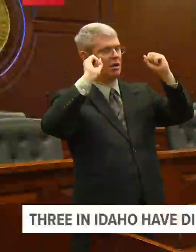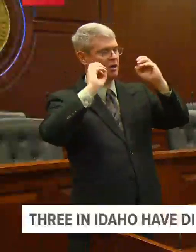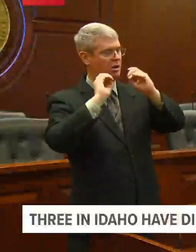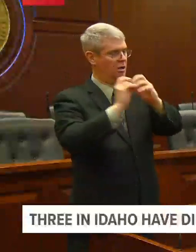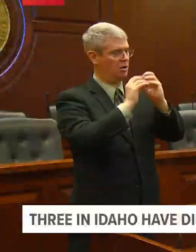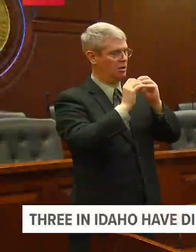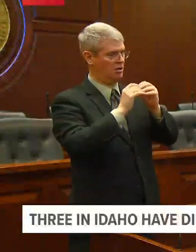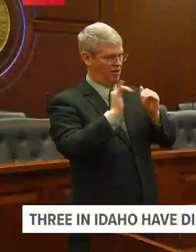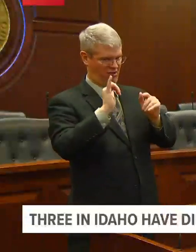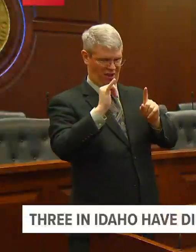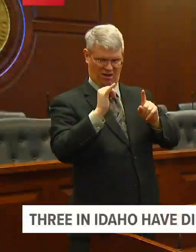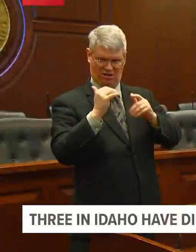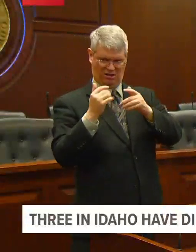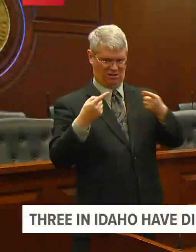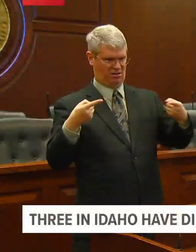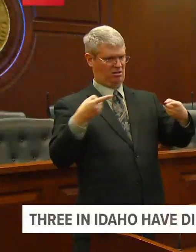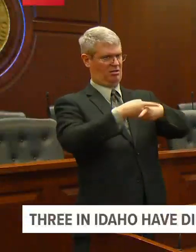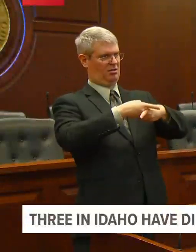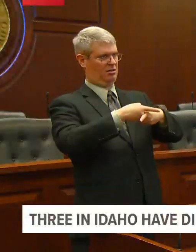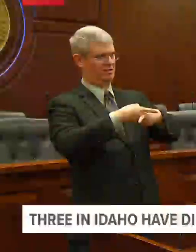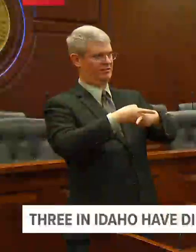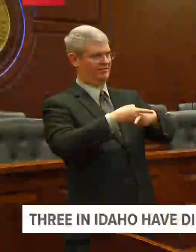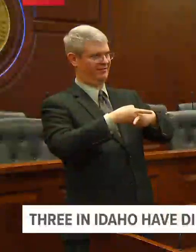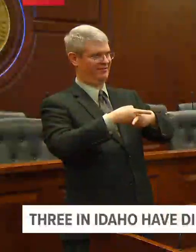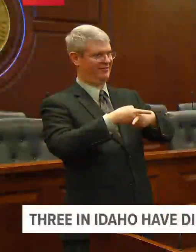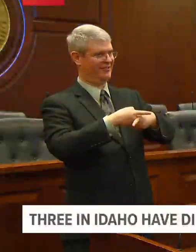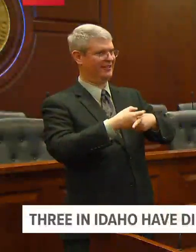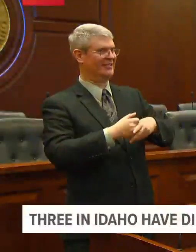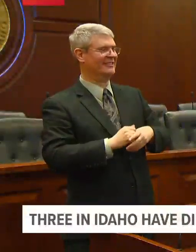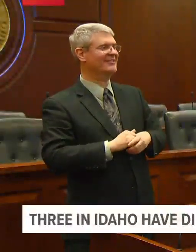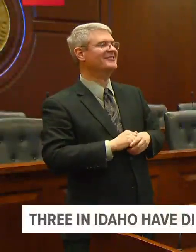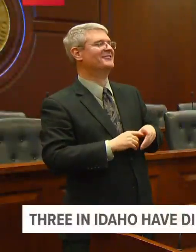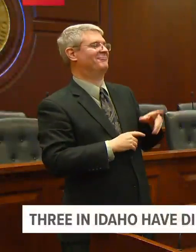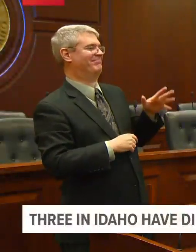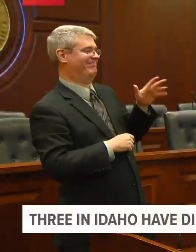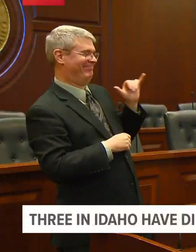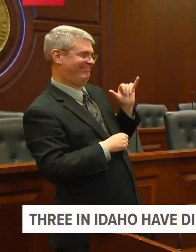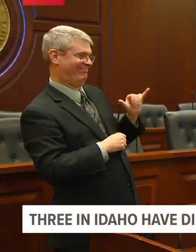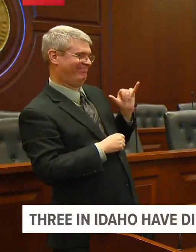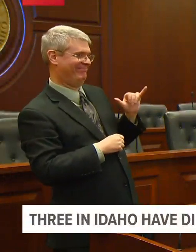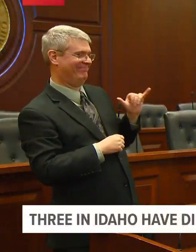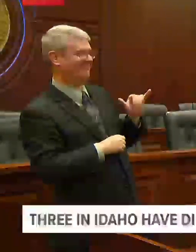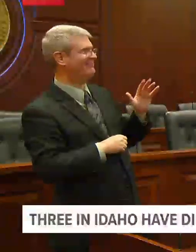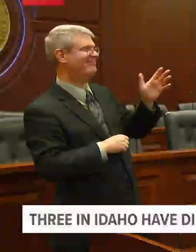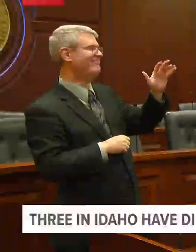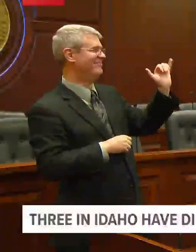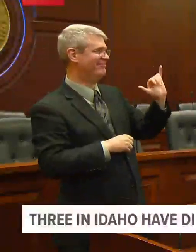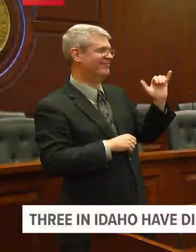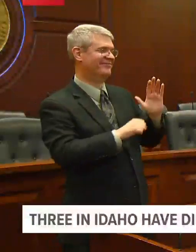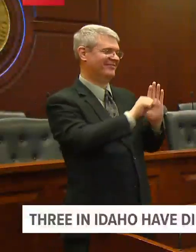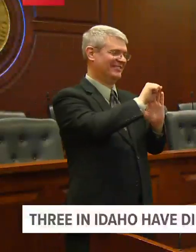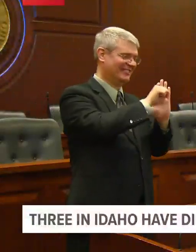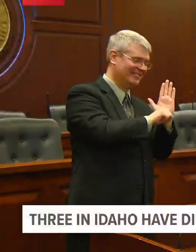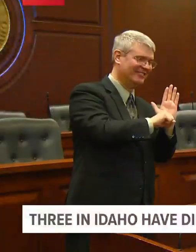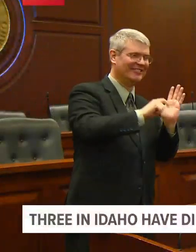Our natural instinct, as public and as political, to have great big